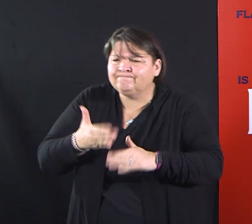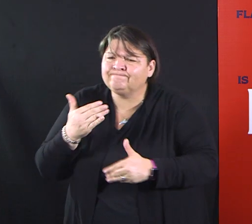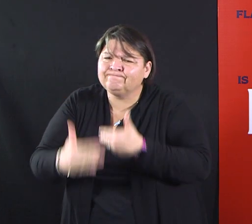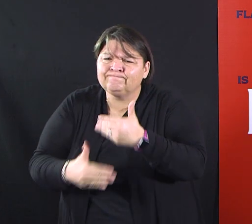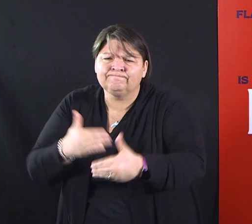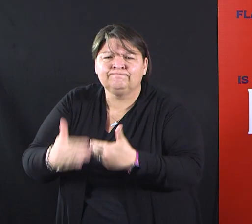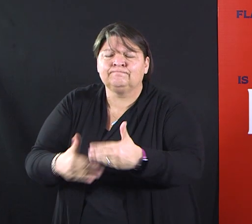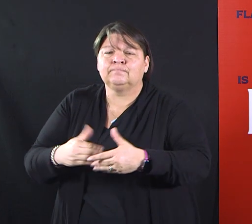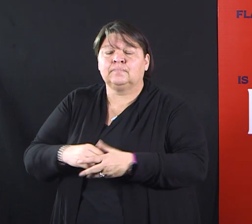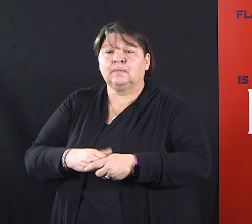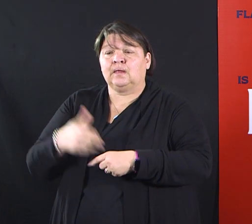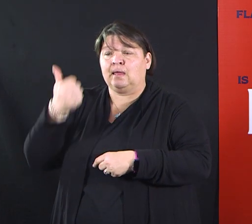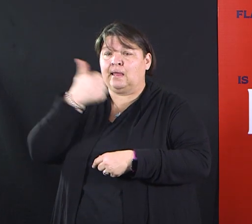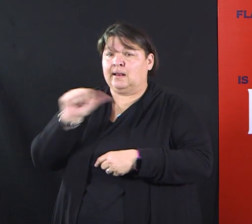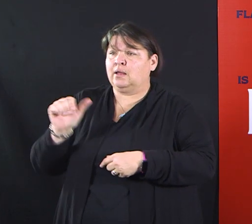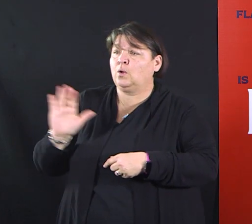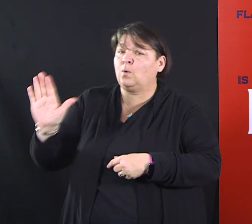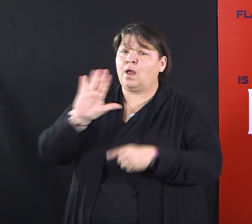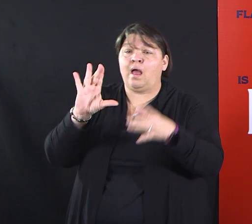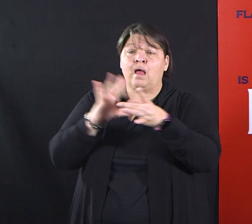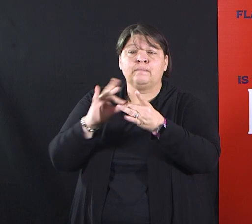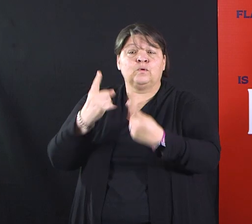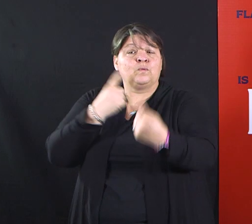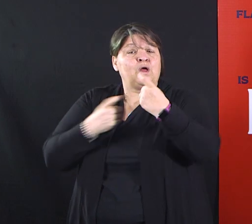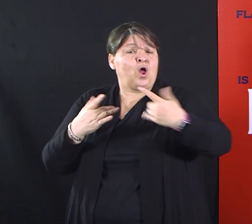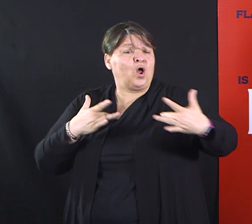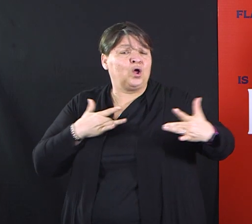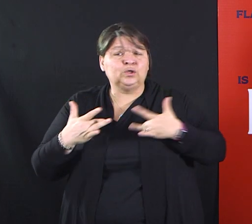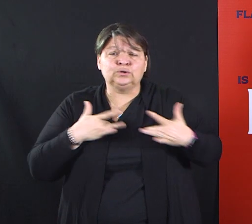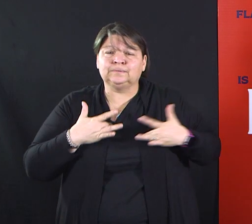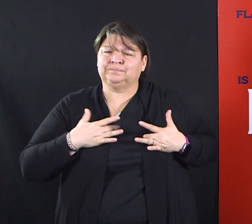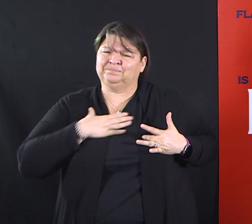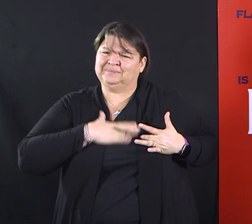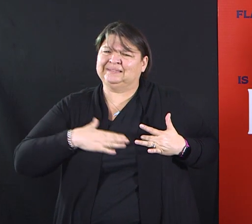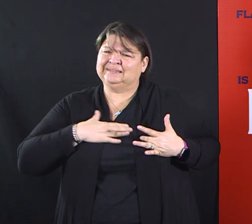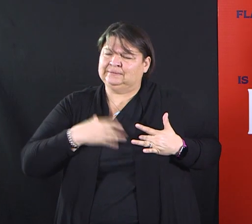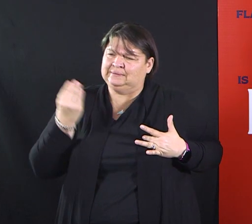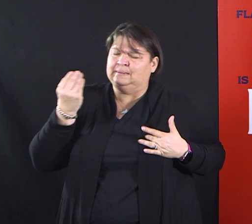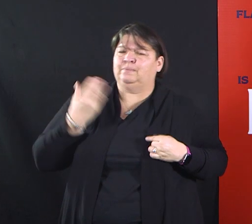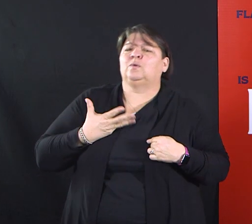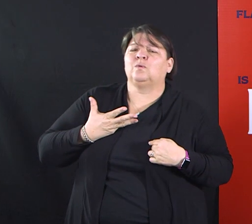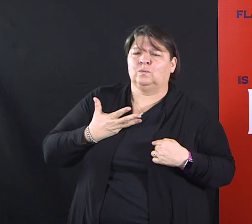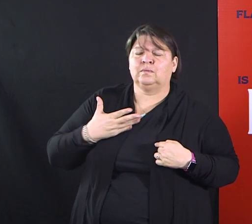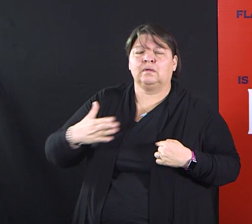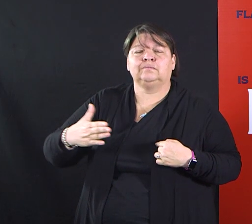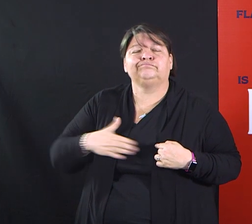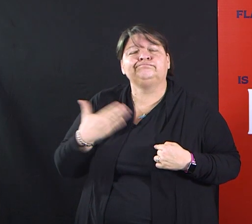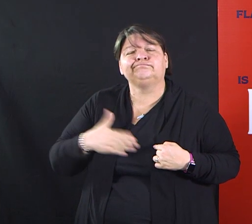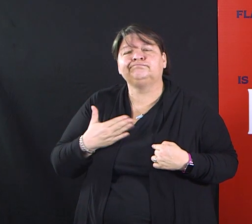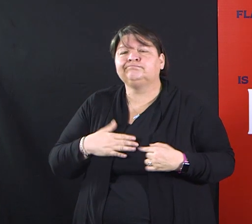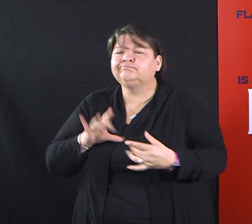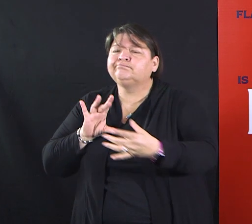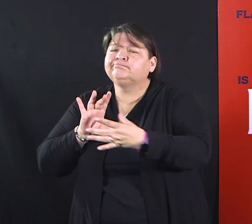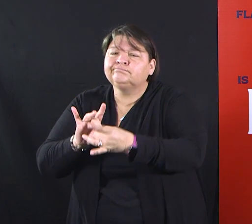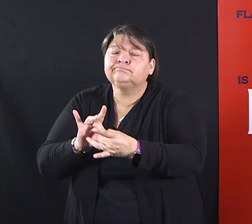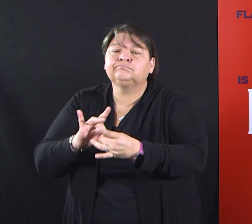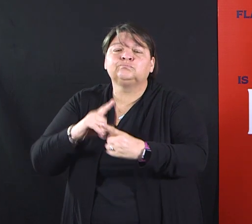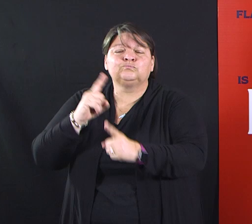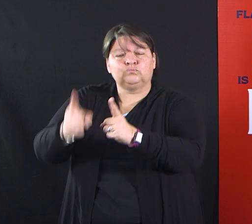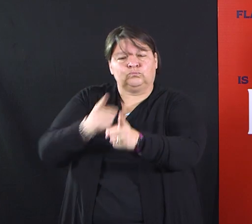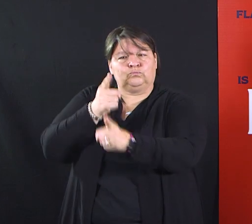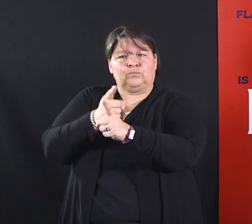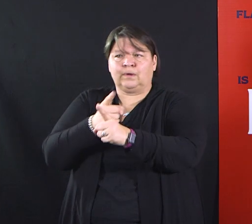the Economic Development Department, and we'll be more than happy to assist you or get you connected to the appropriate resources. Thank you.